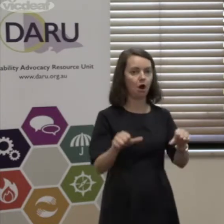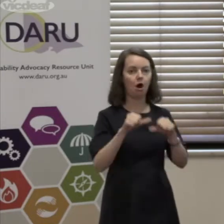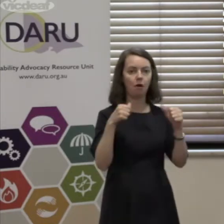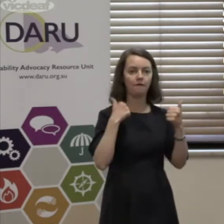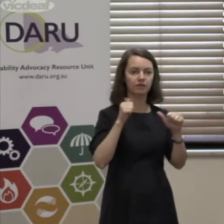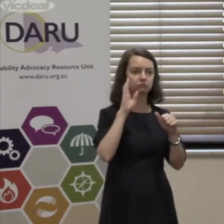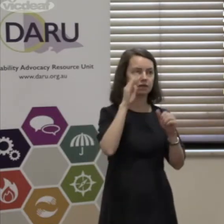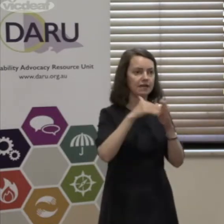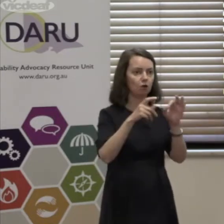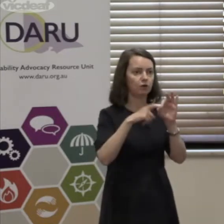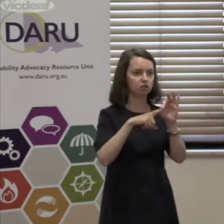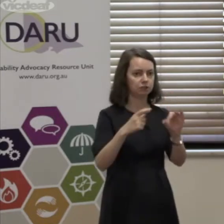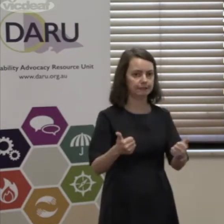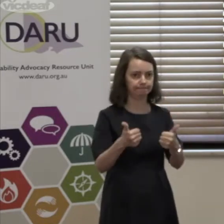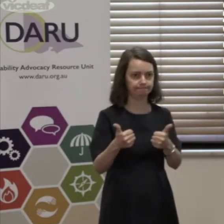at this point.